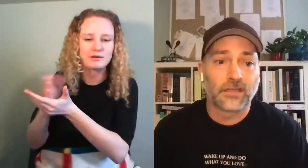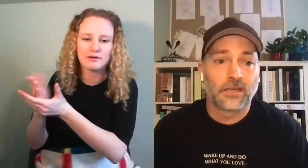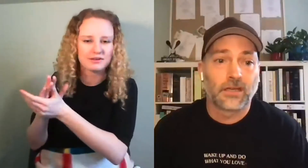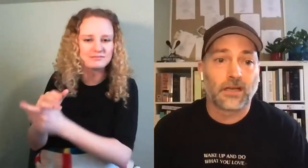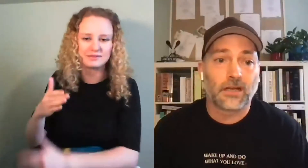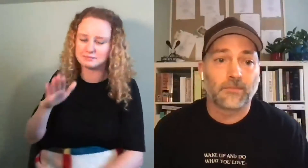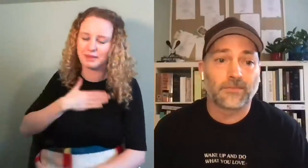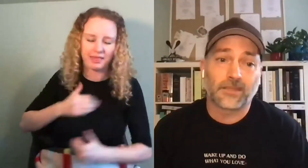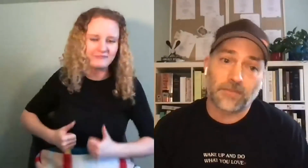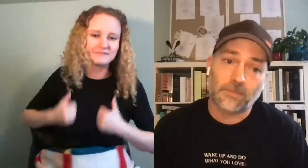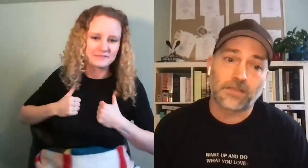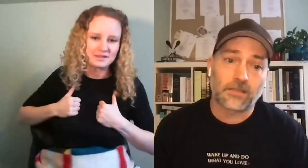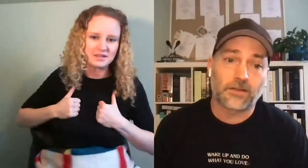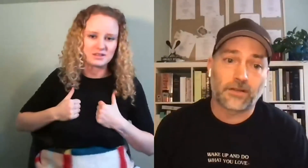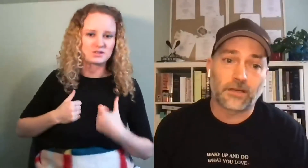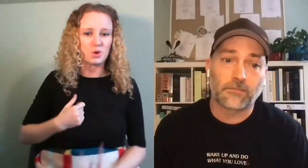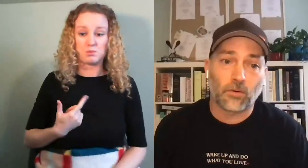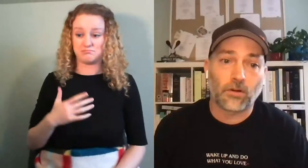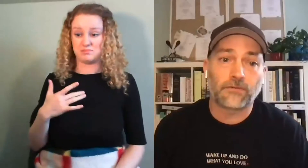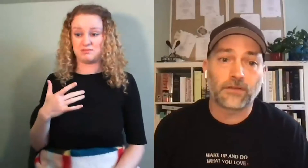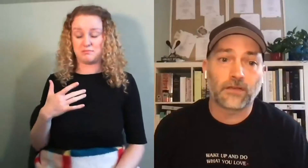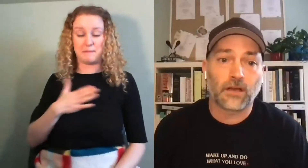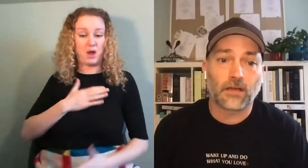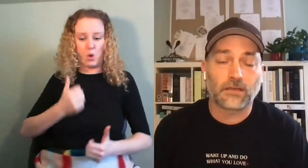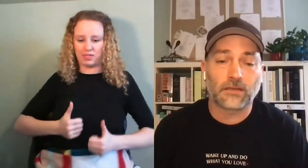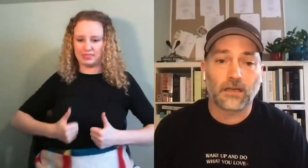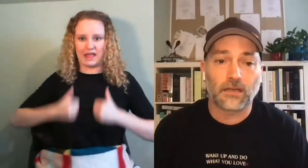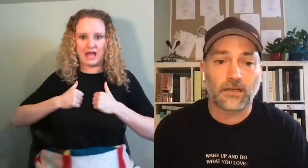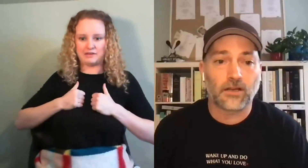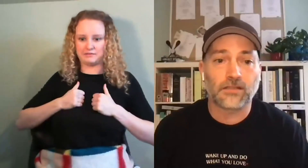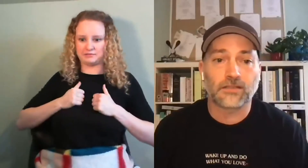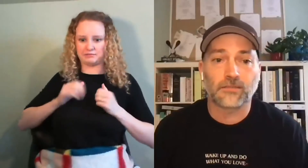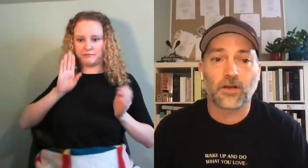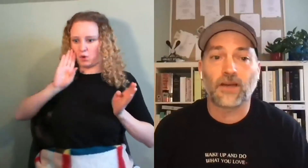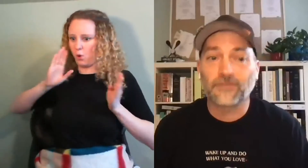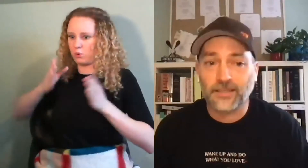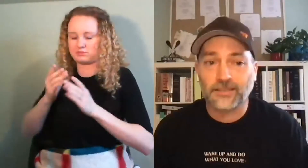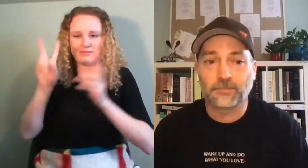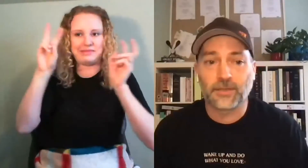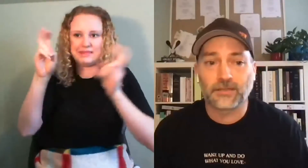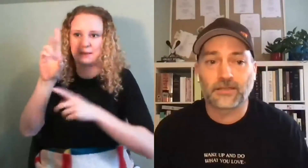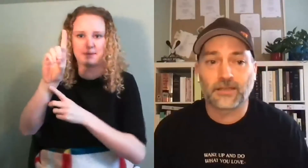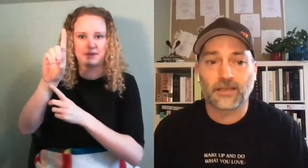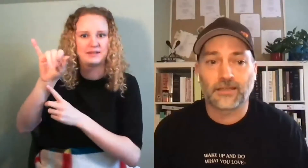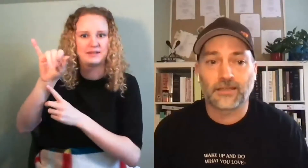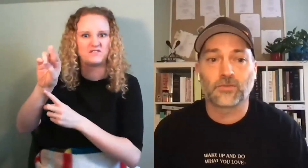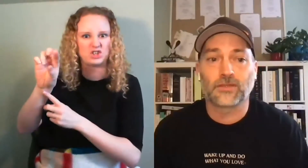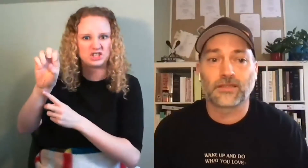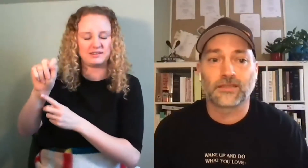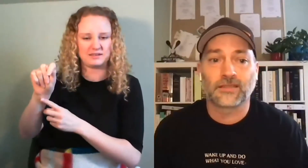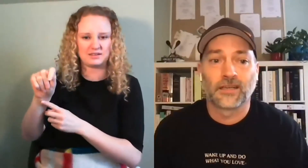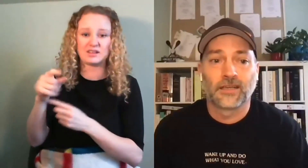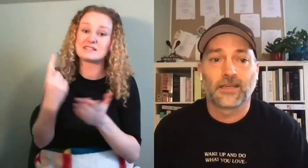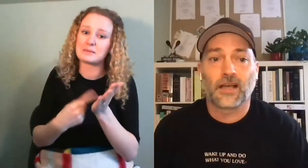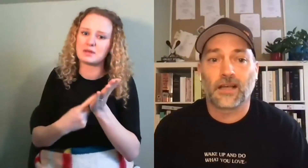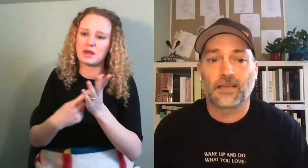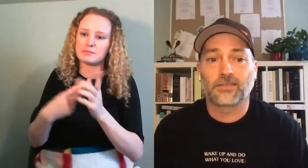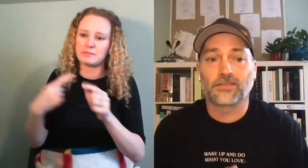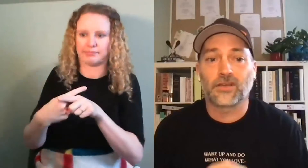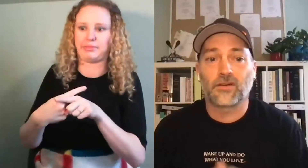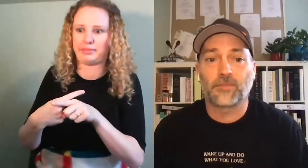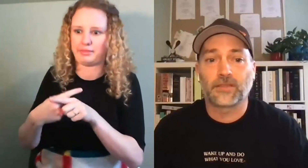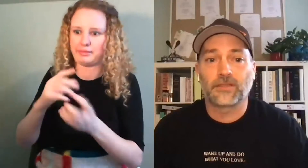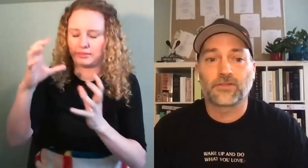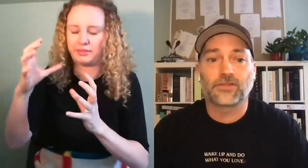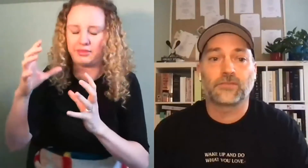divergence. Sometimes it's a good thing. More often than not, it causes some conflict, but it is what it is. It